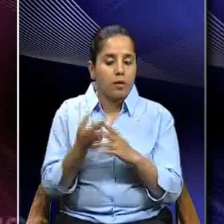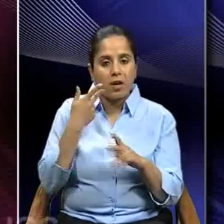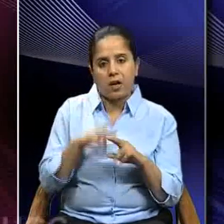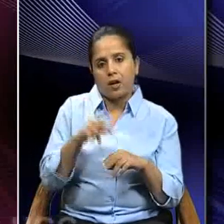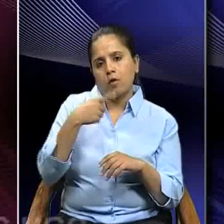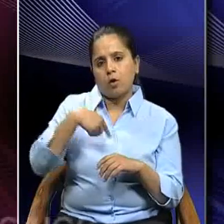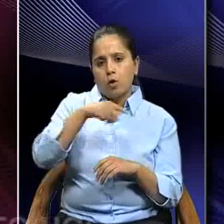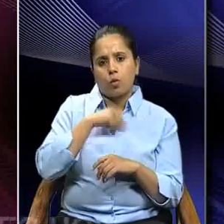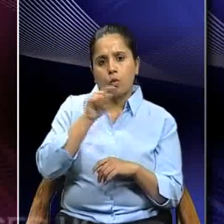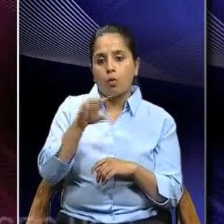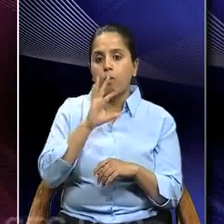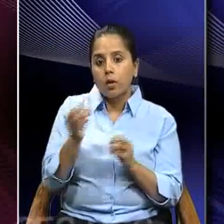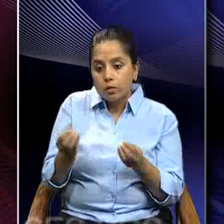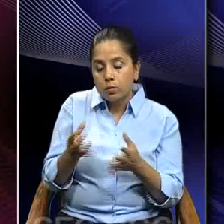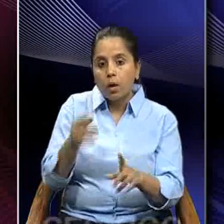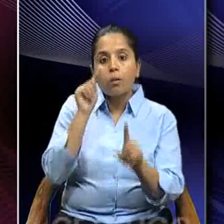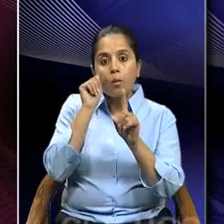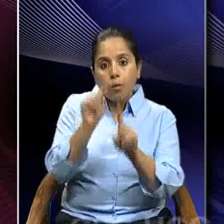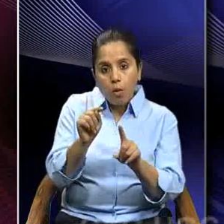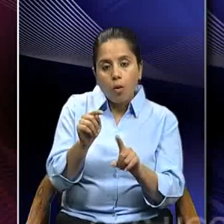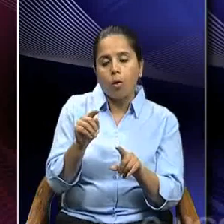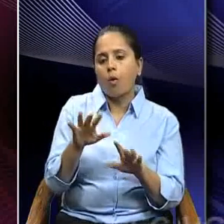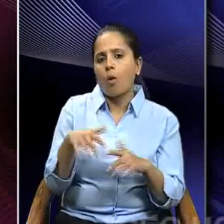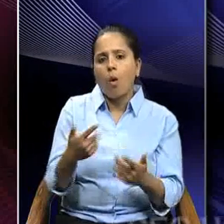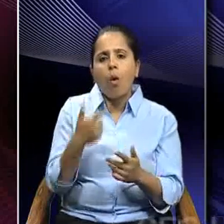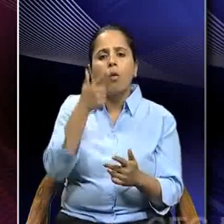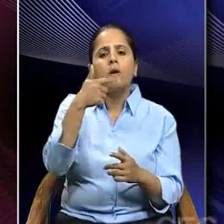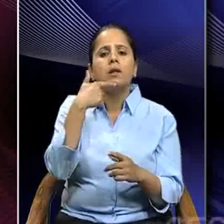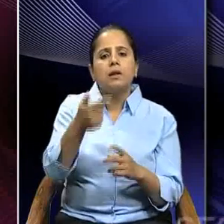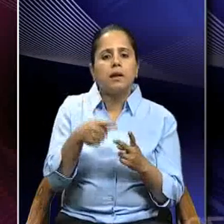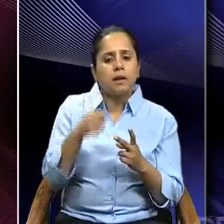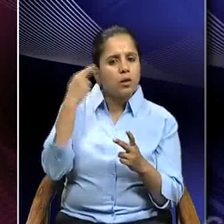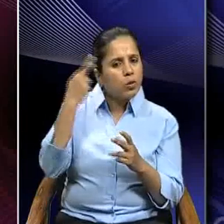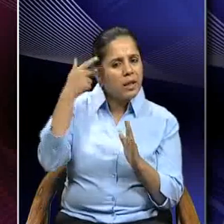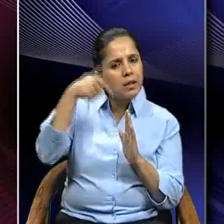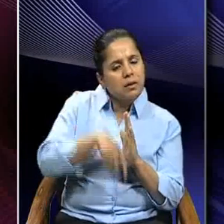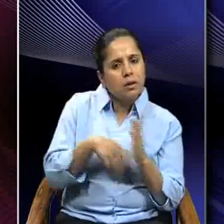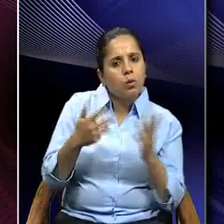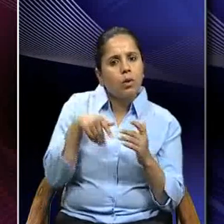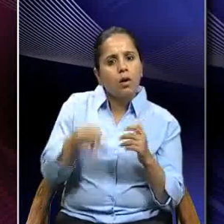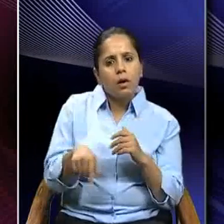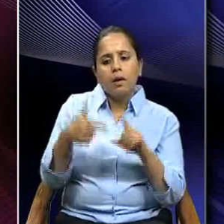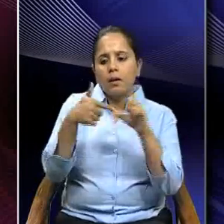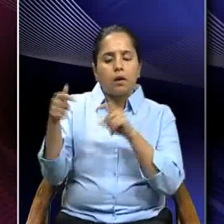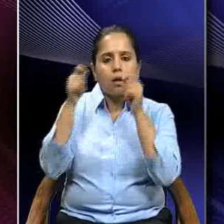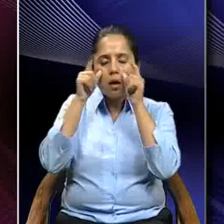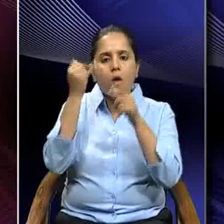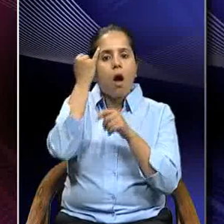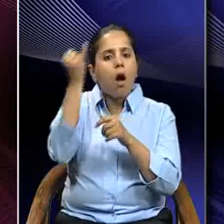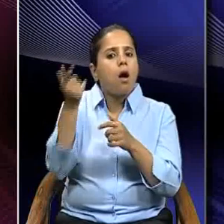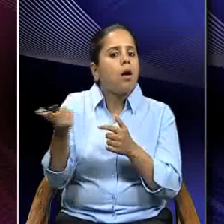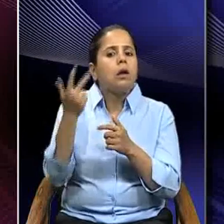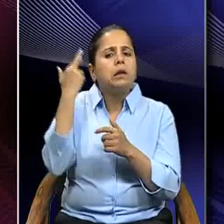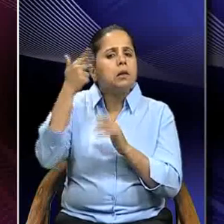the origin point, that is point of origin, or what you call as root of Eastern awakening idea, it is basically